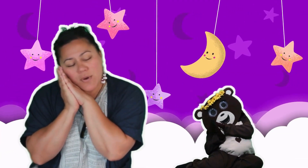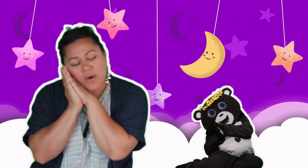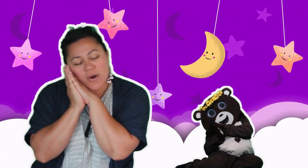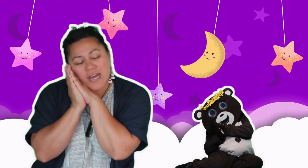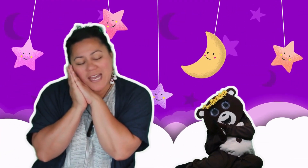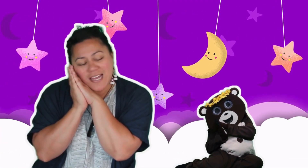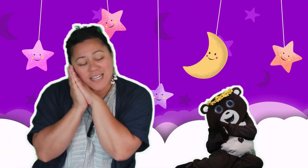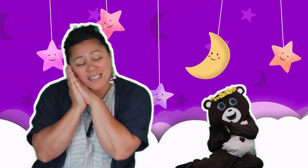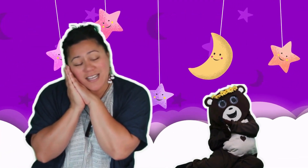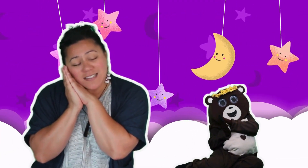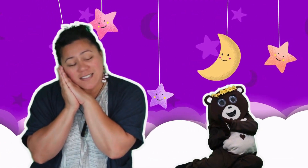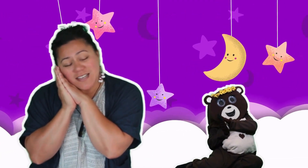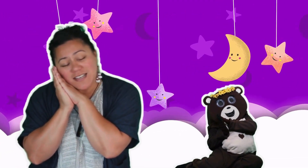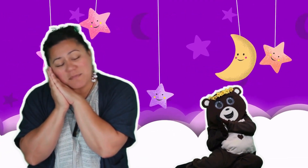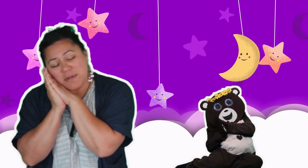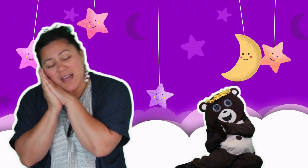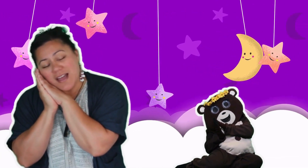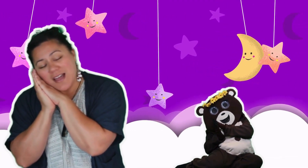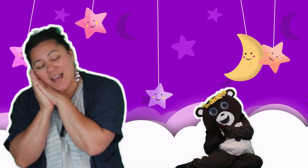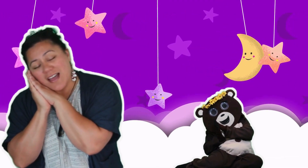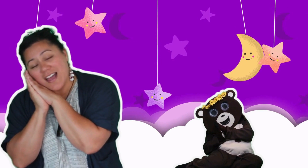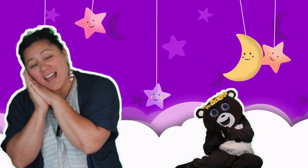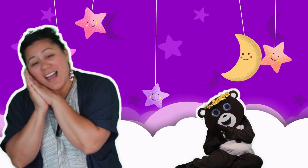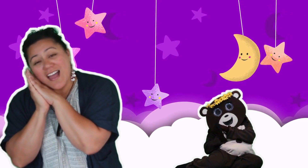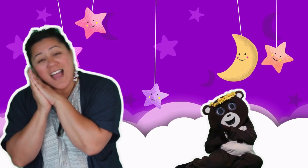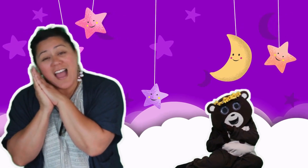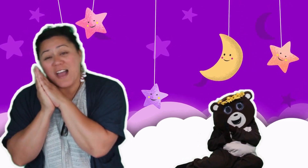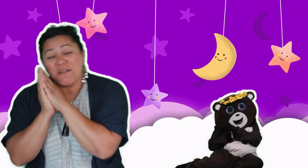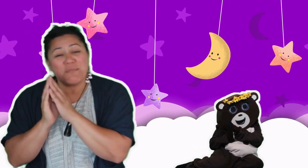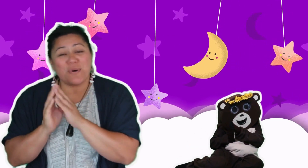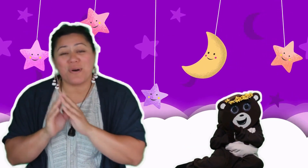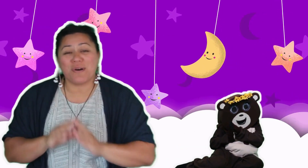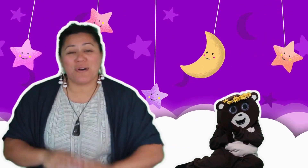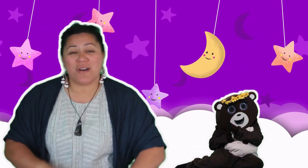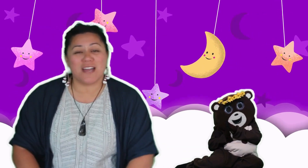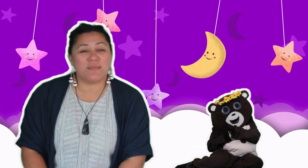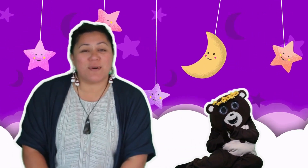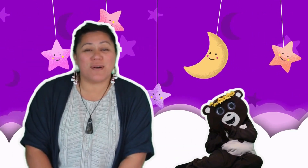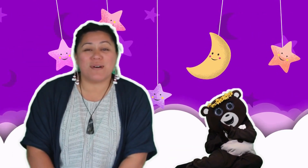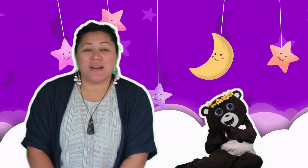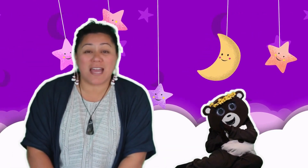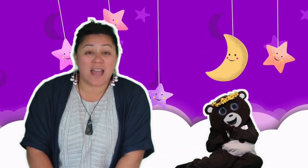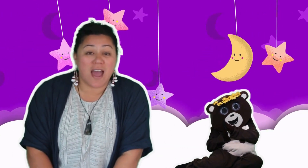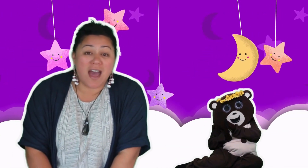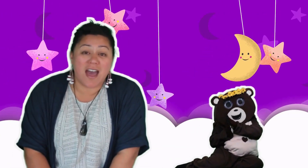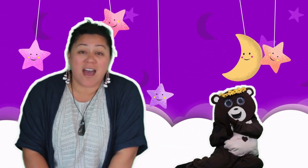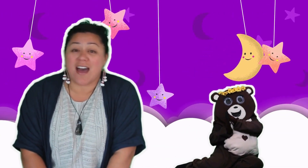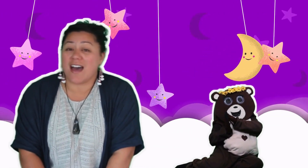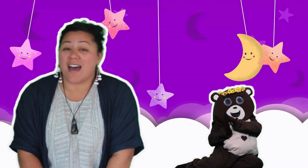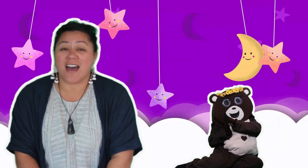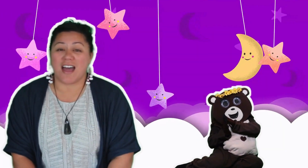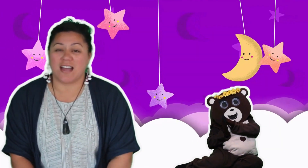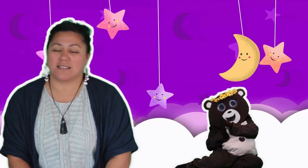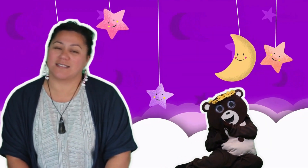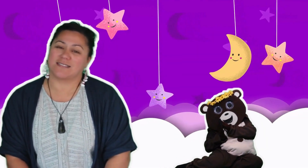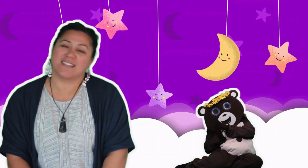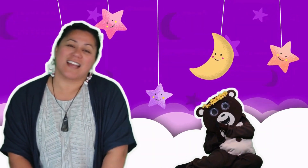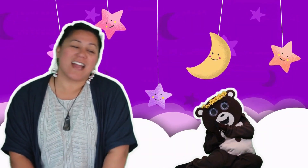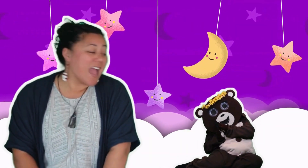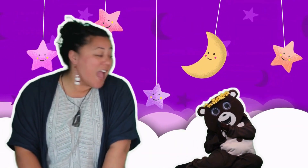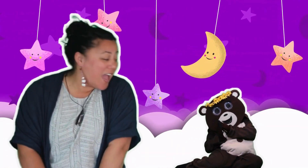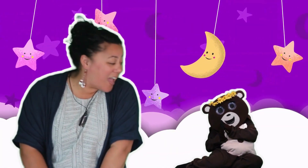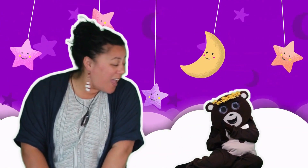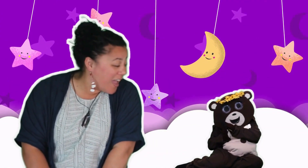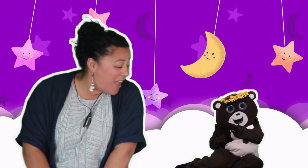E moe teti pea, moe moe a.